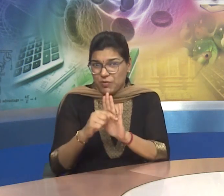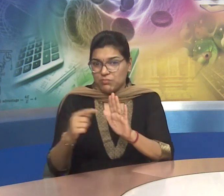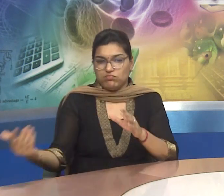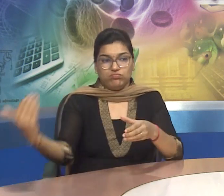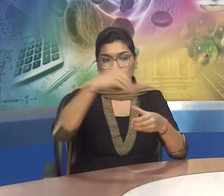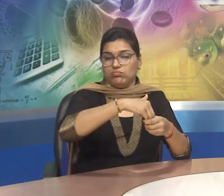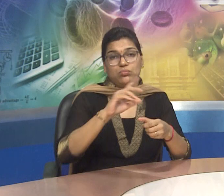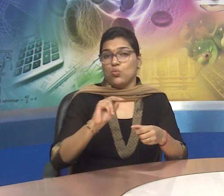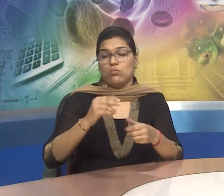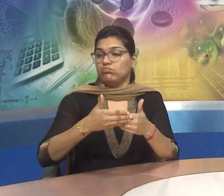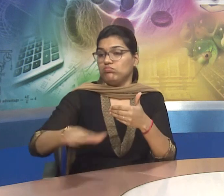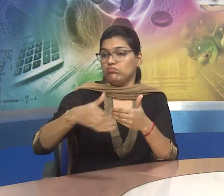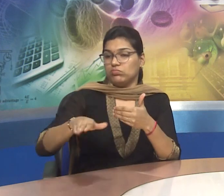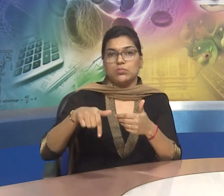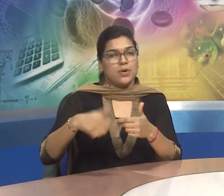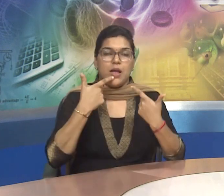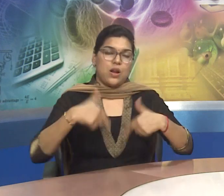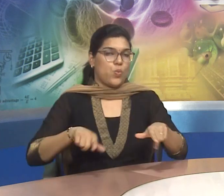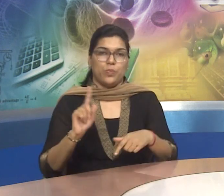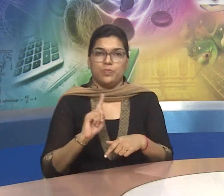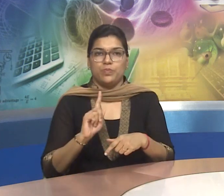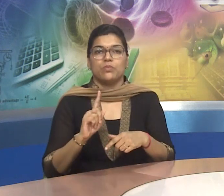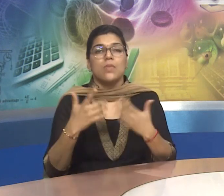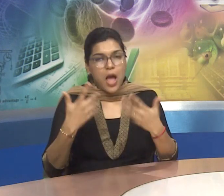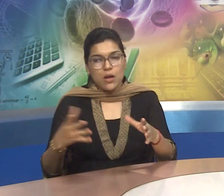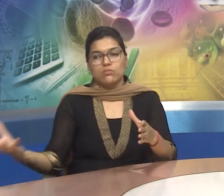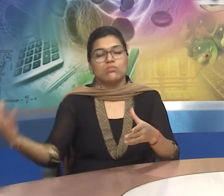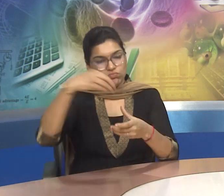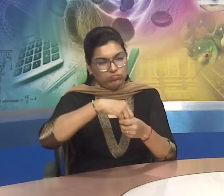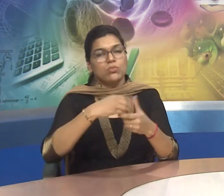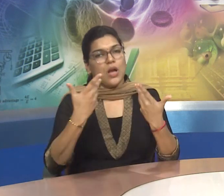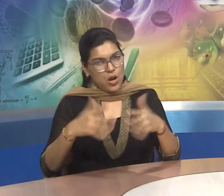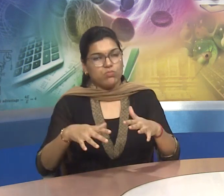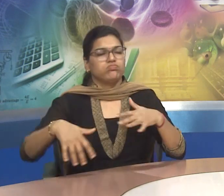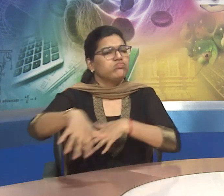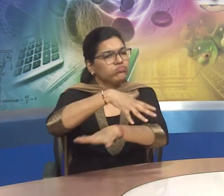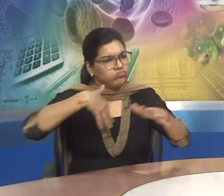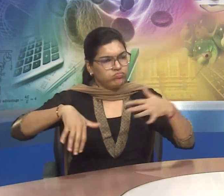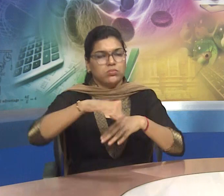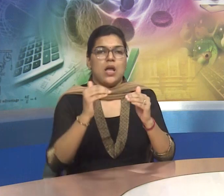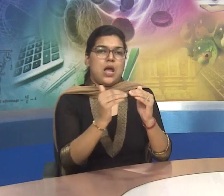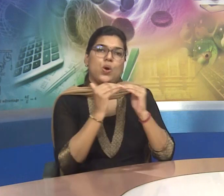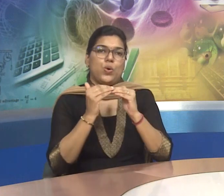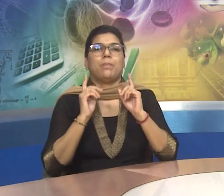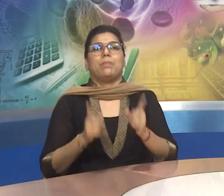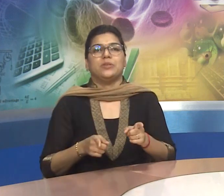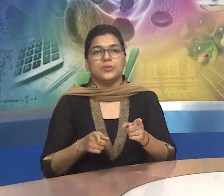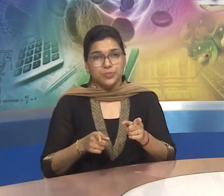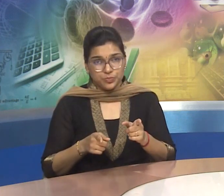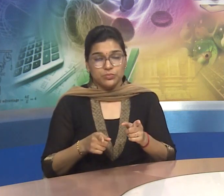At these places earlier, some people were not allowed, but nowadays this is our law that all people